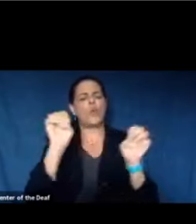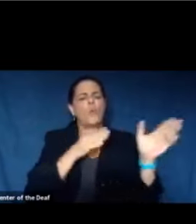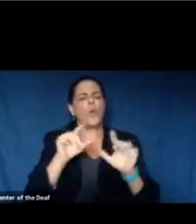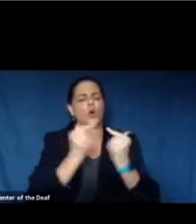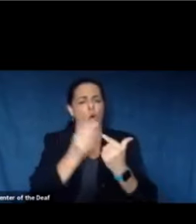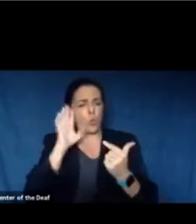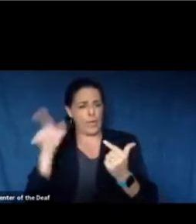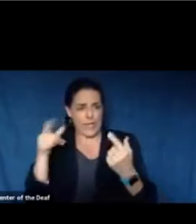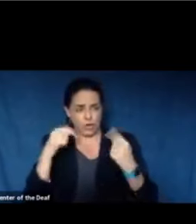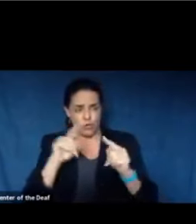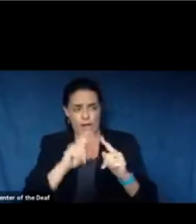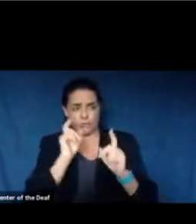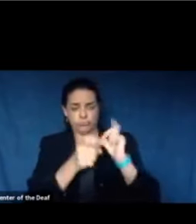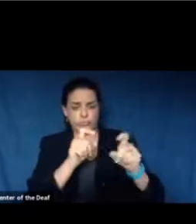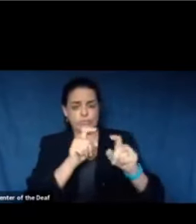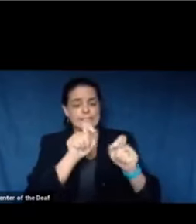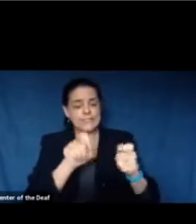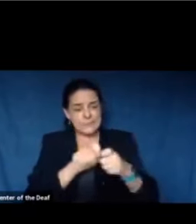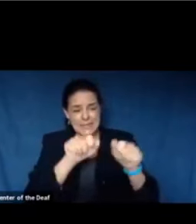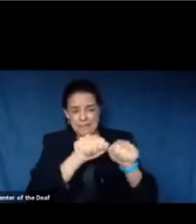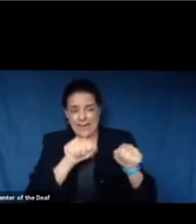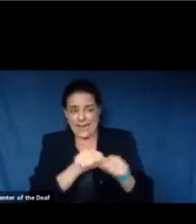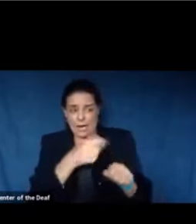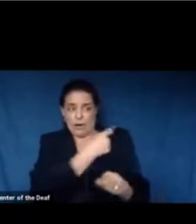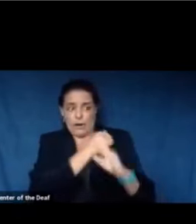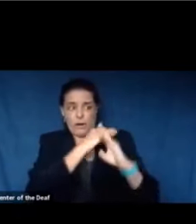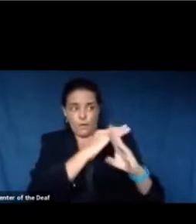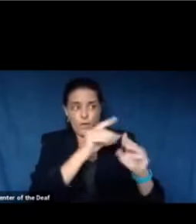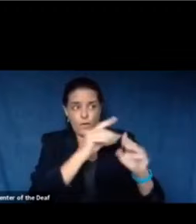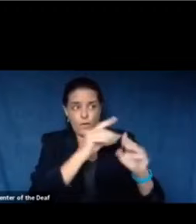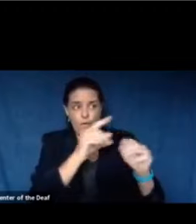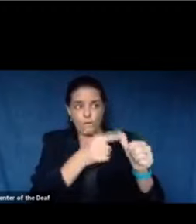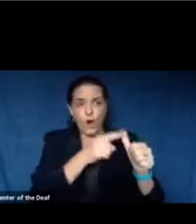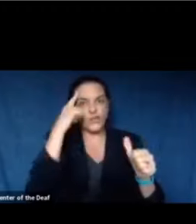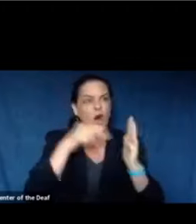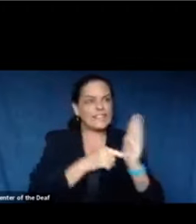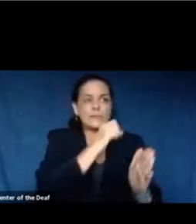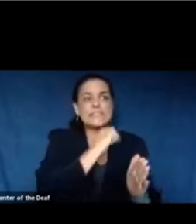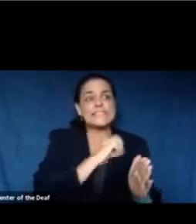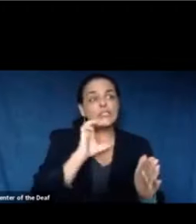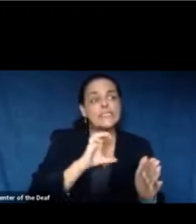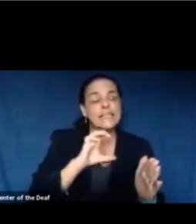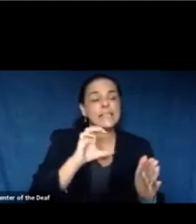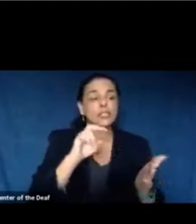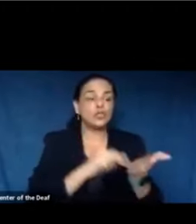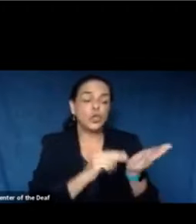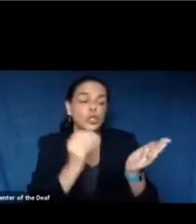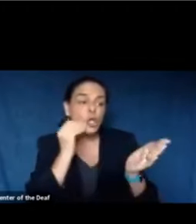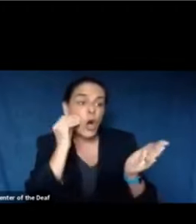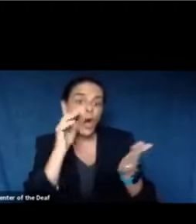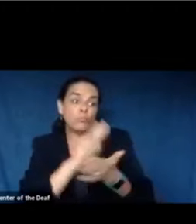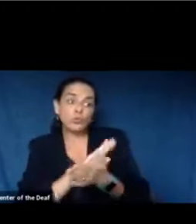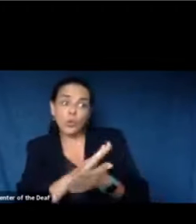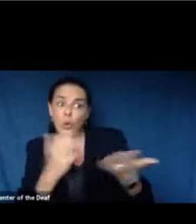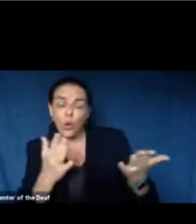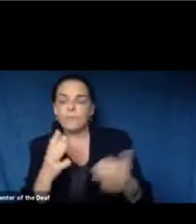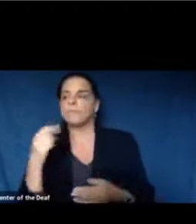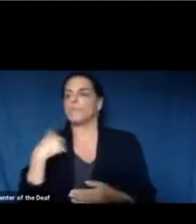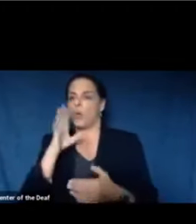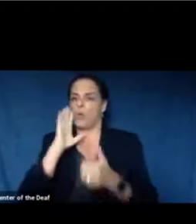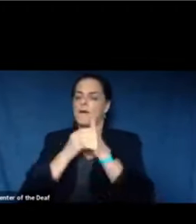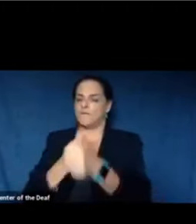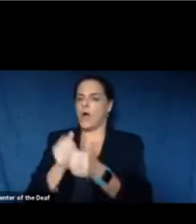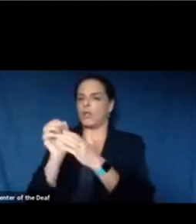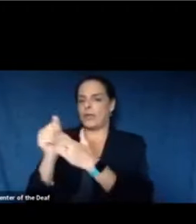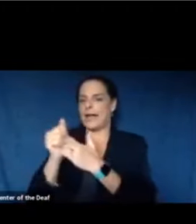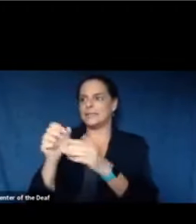to distribute the specific areas first, i.e. senior living homes or schools? Well, we'll follow the guidance that comes along from the state and